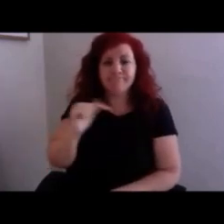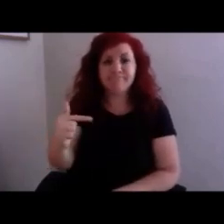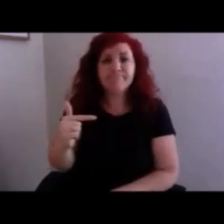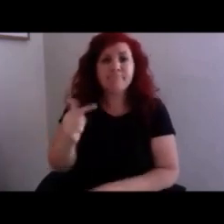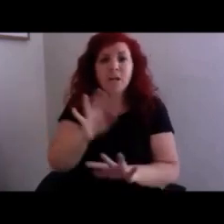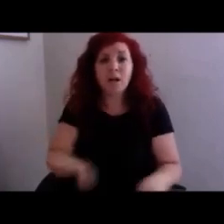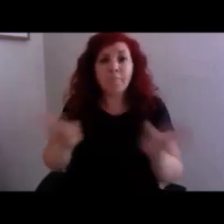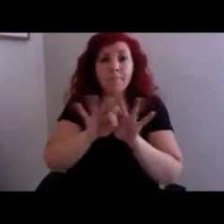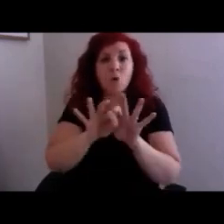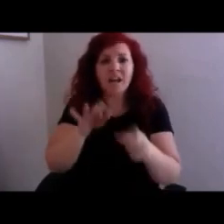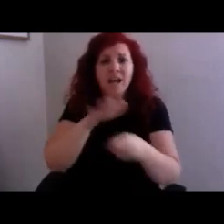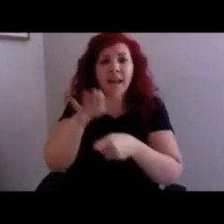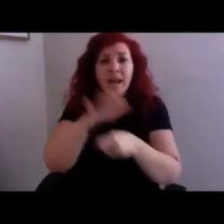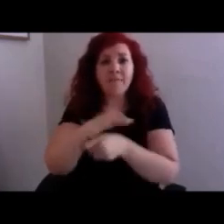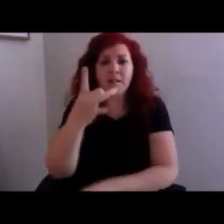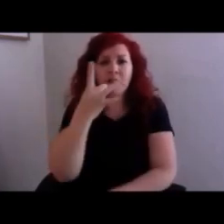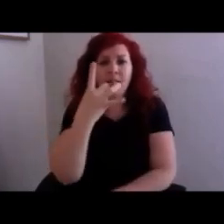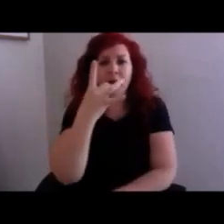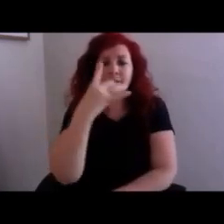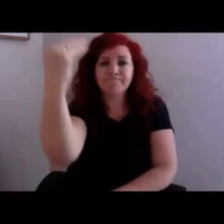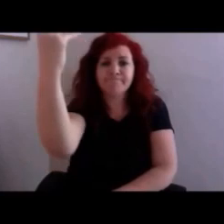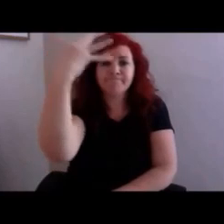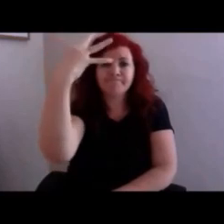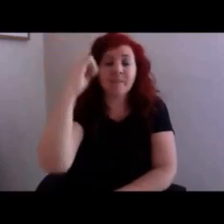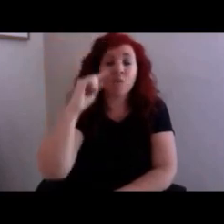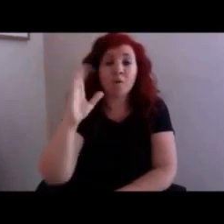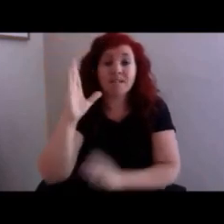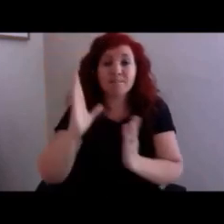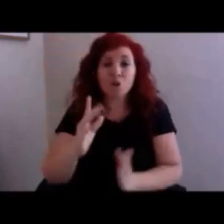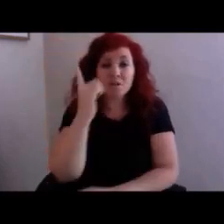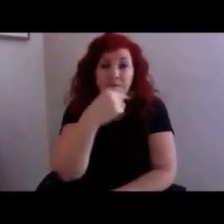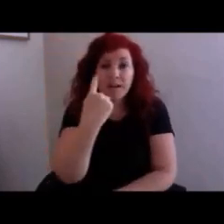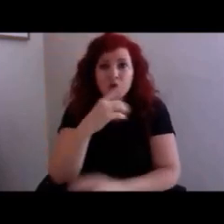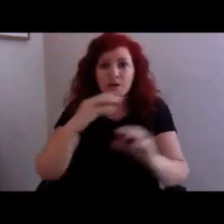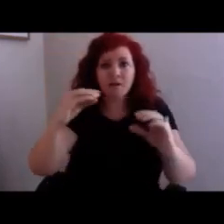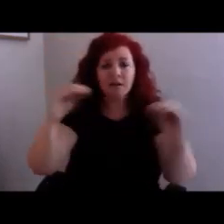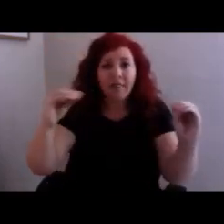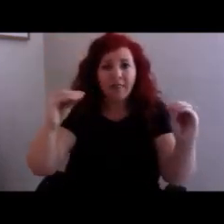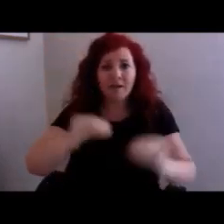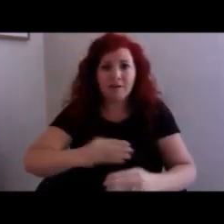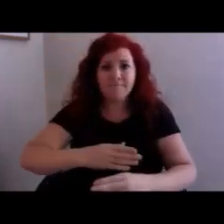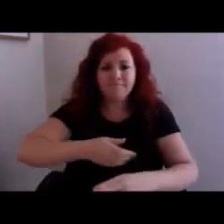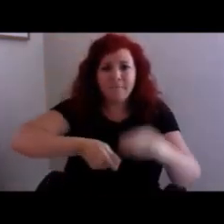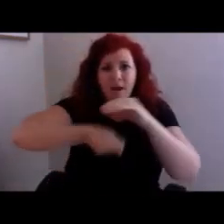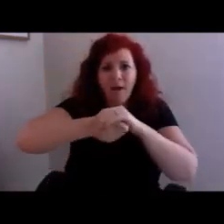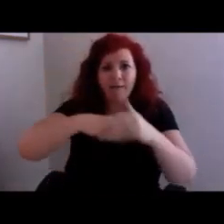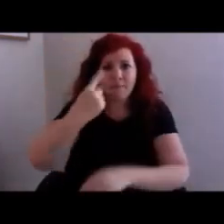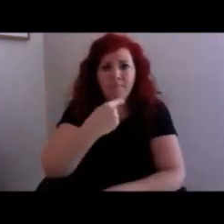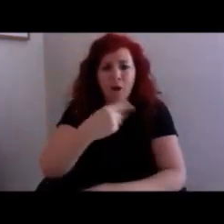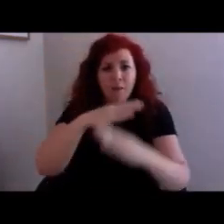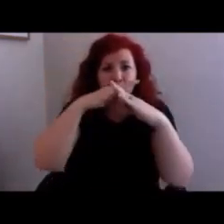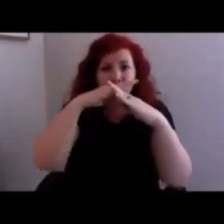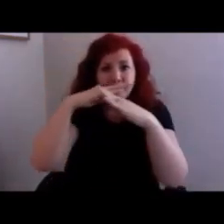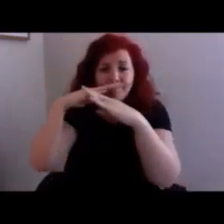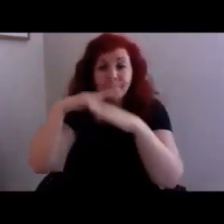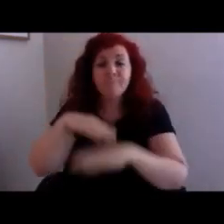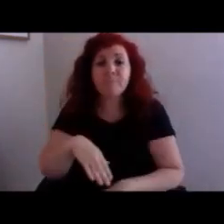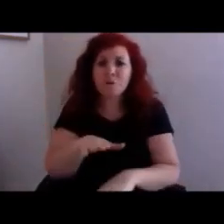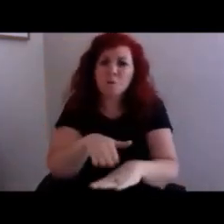on the speaker's face, and make sure no obstacles hide your mouth. Slow down a